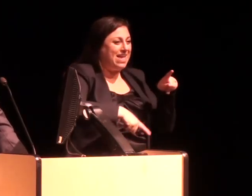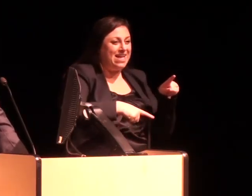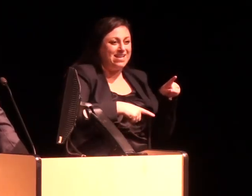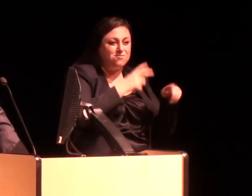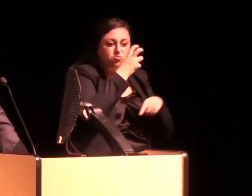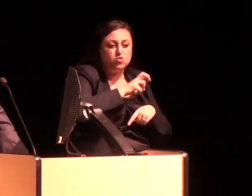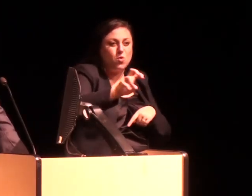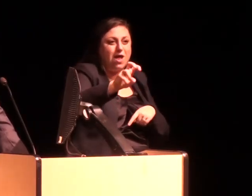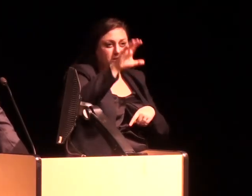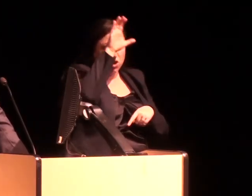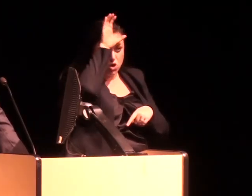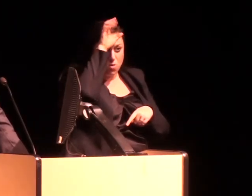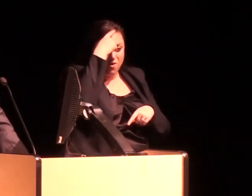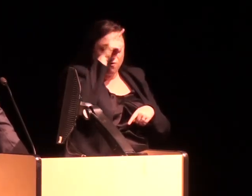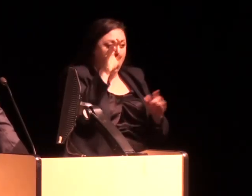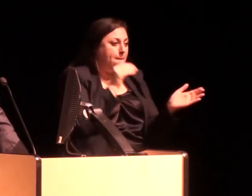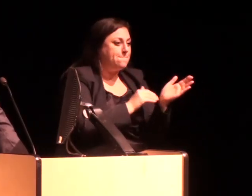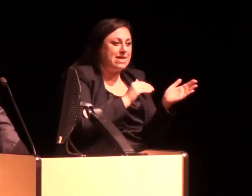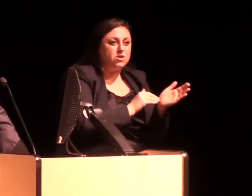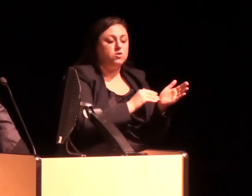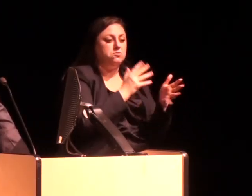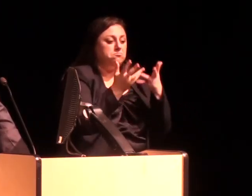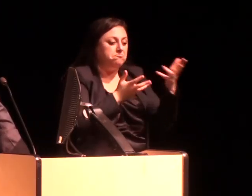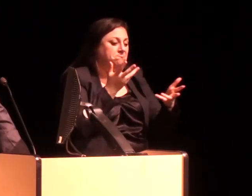Cuba if you want to have medical